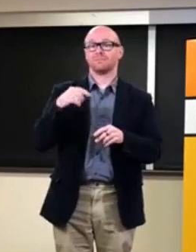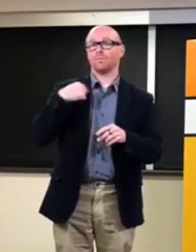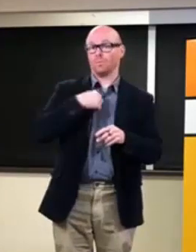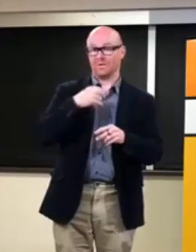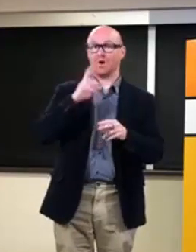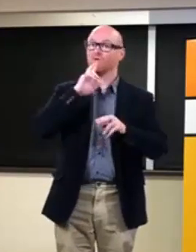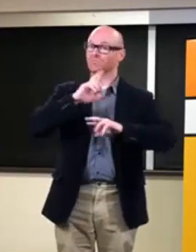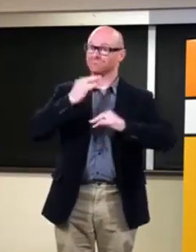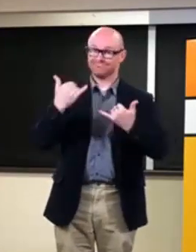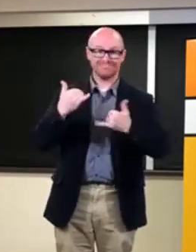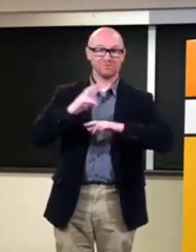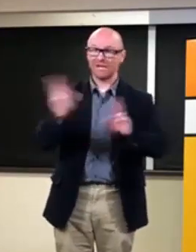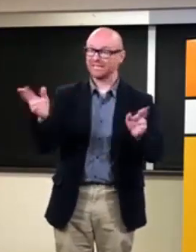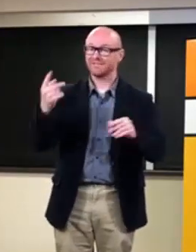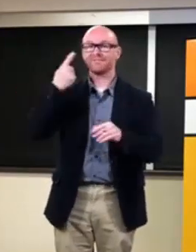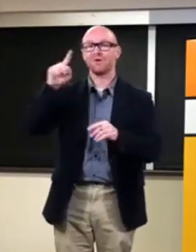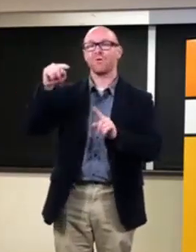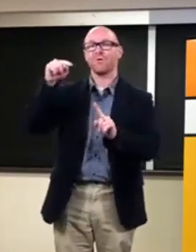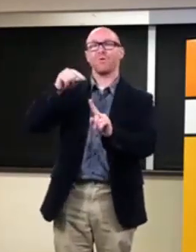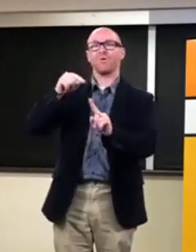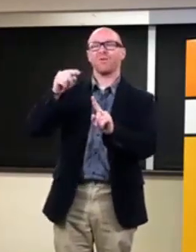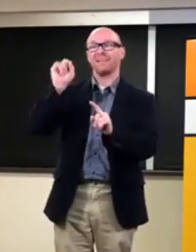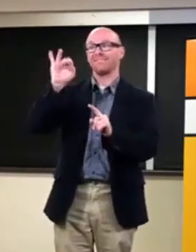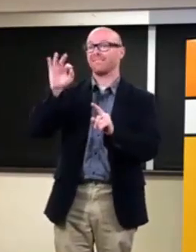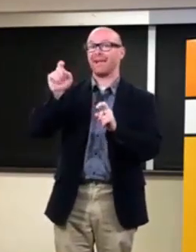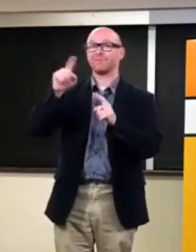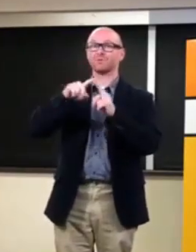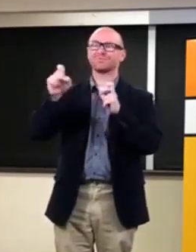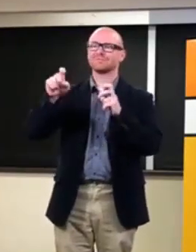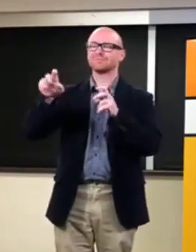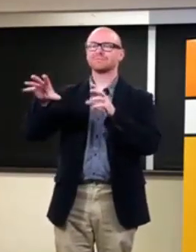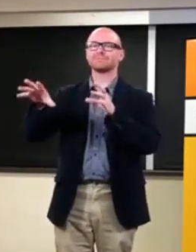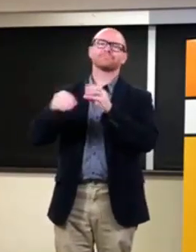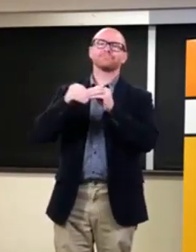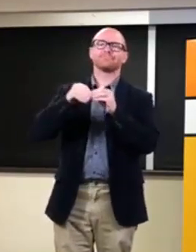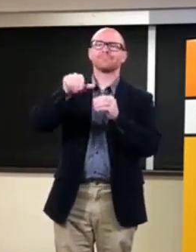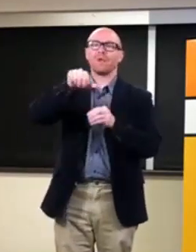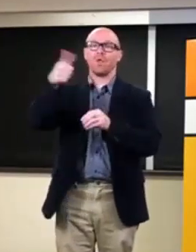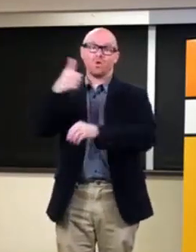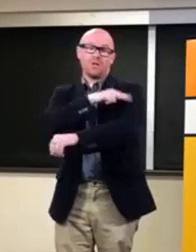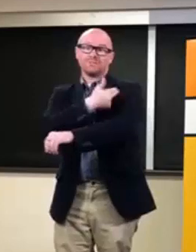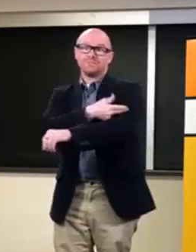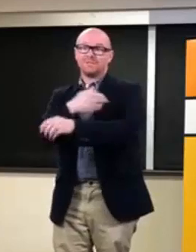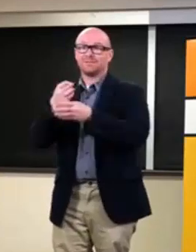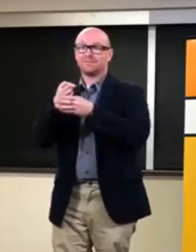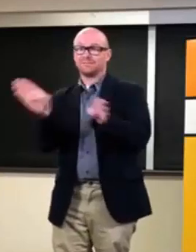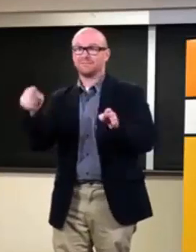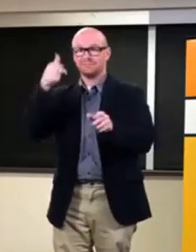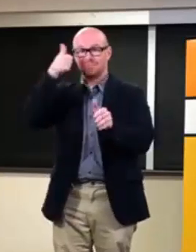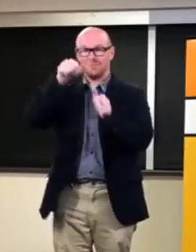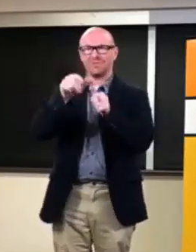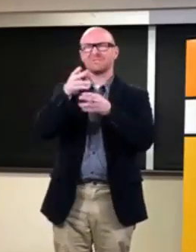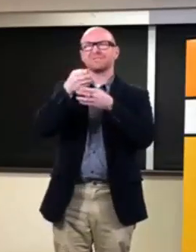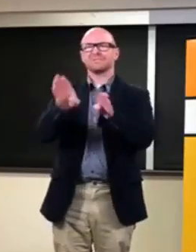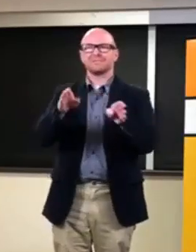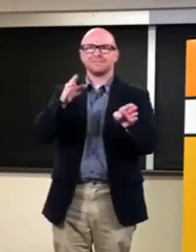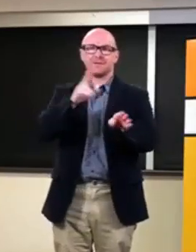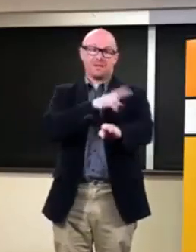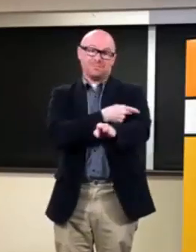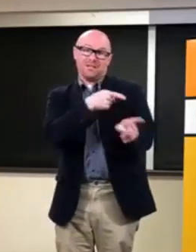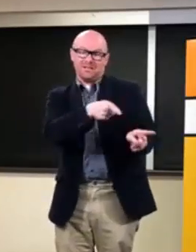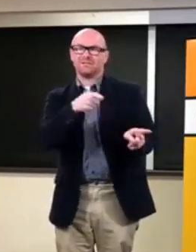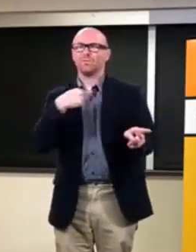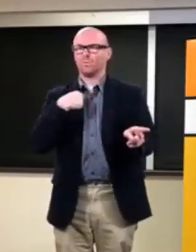will be prepared for the excess care that's needed if there is a surge on our hospital systems. On the phone?